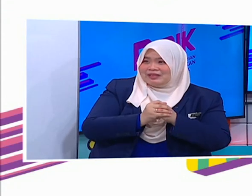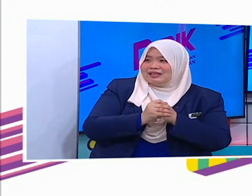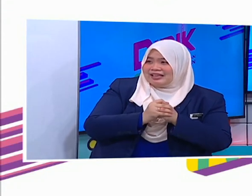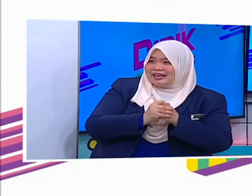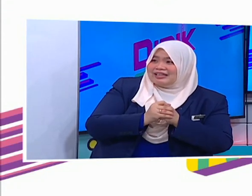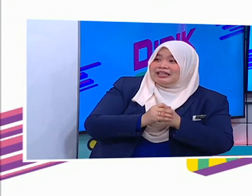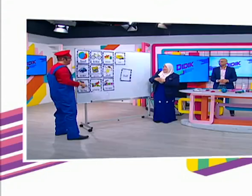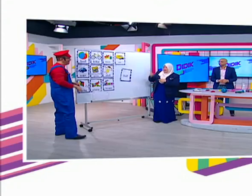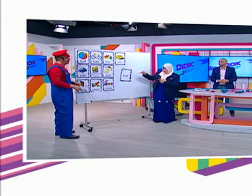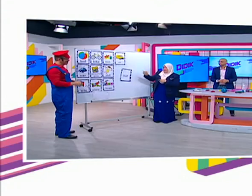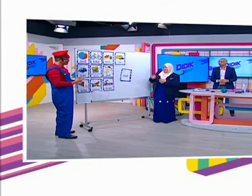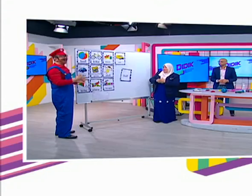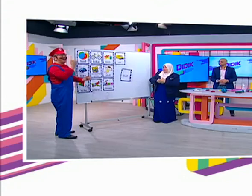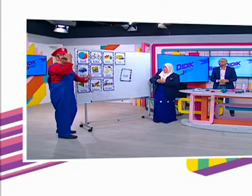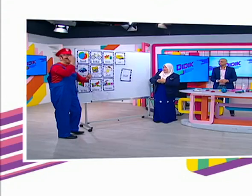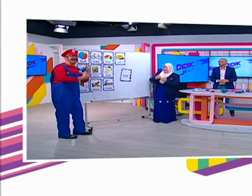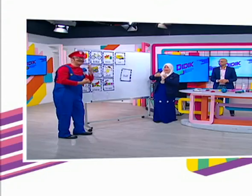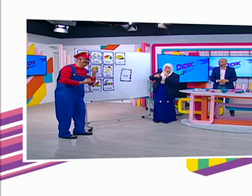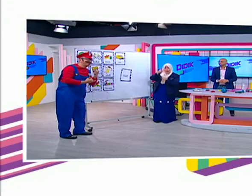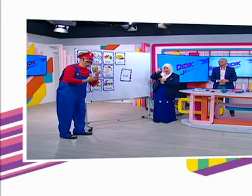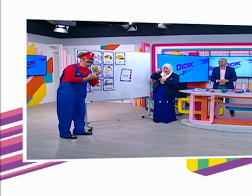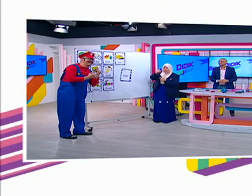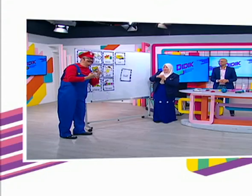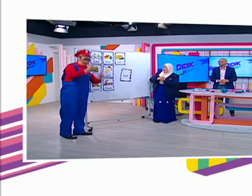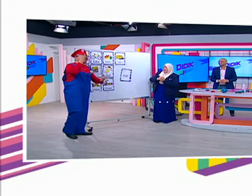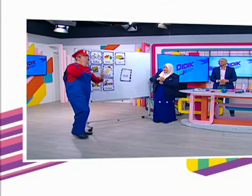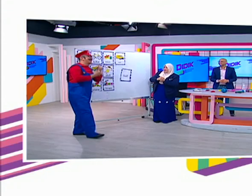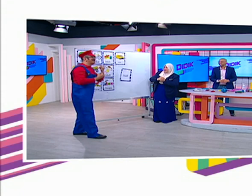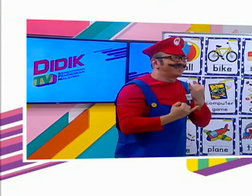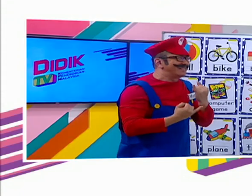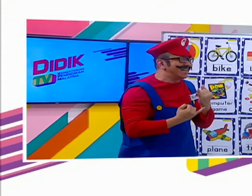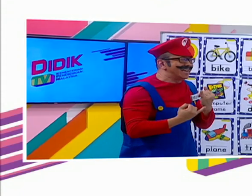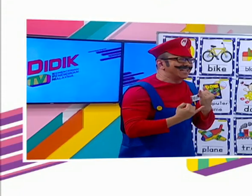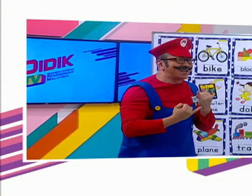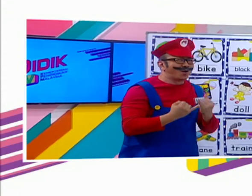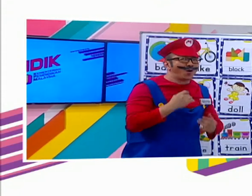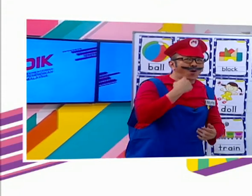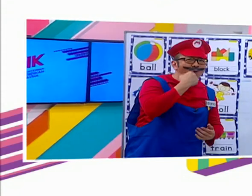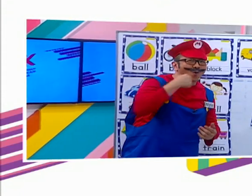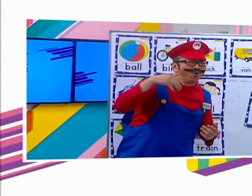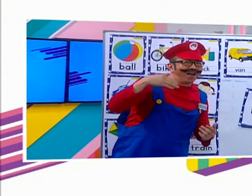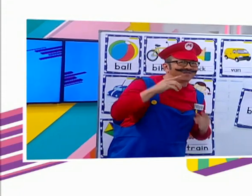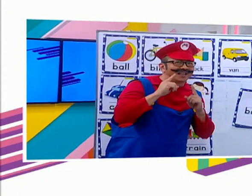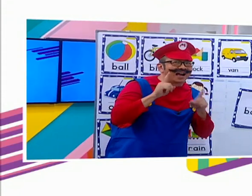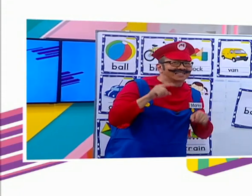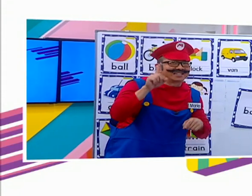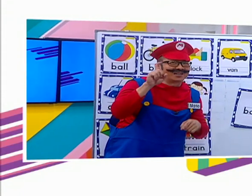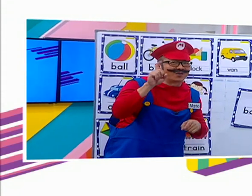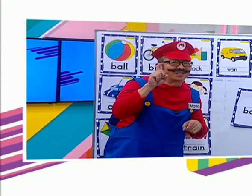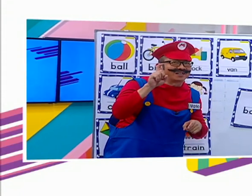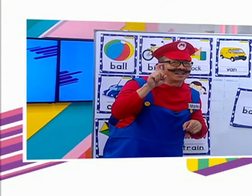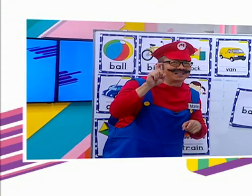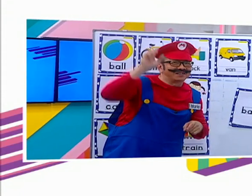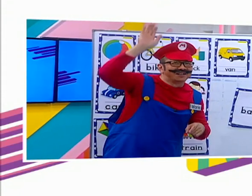you. Okay. Okay. Last but not least. Last but not least, Who haven't answered